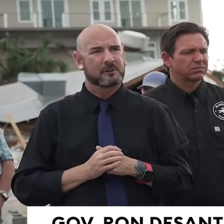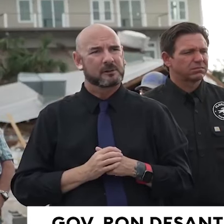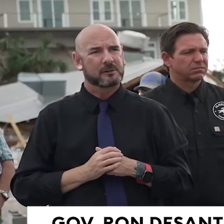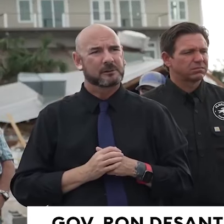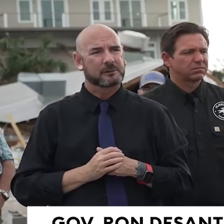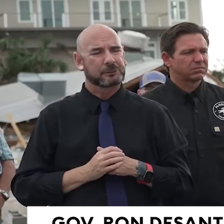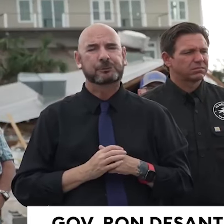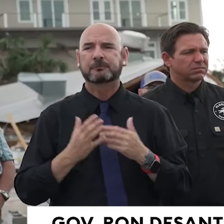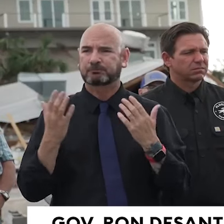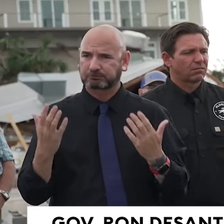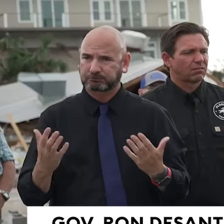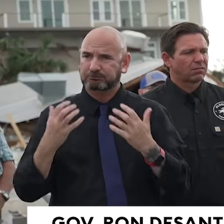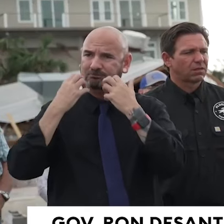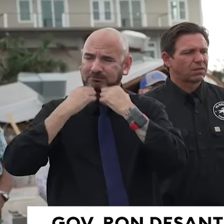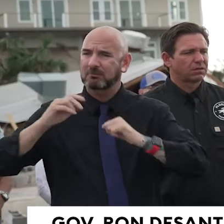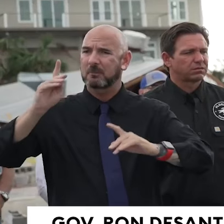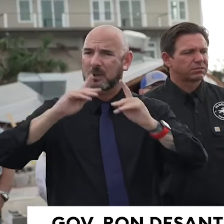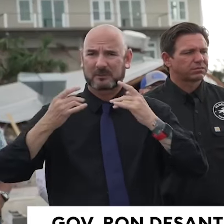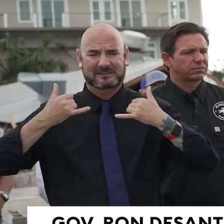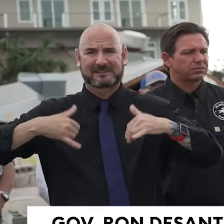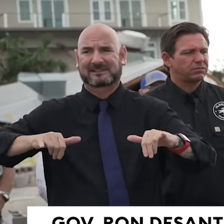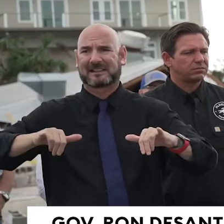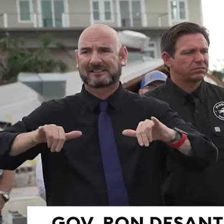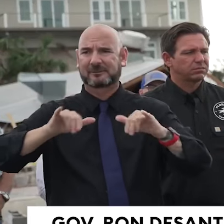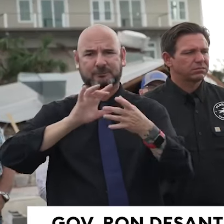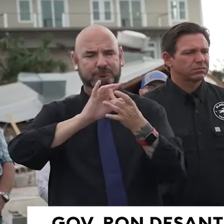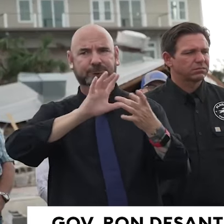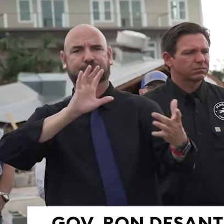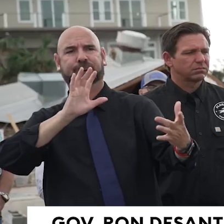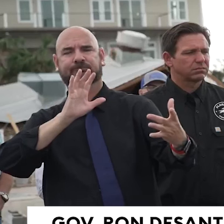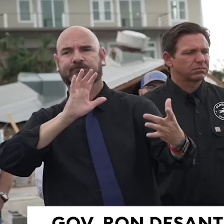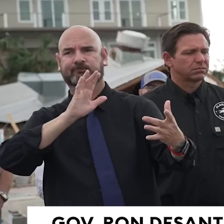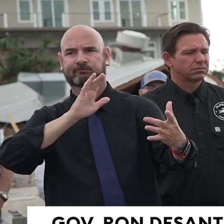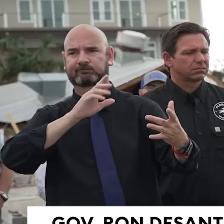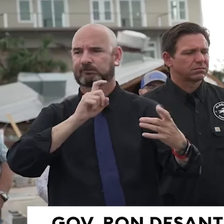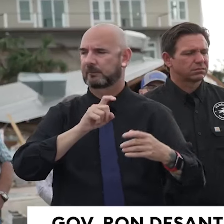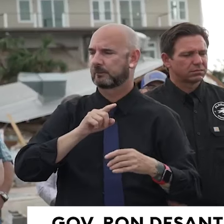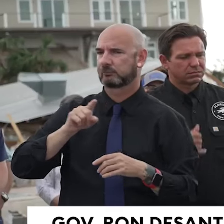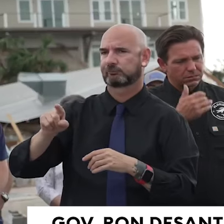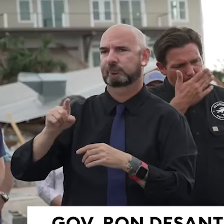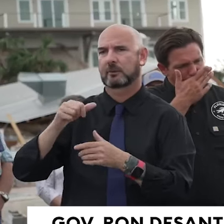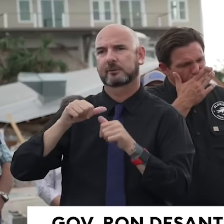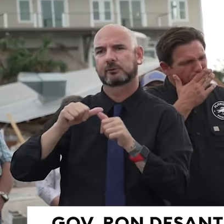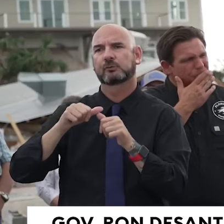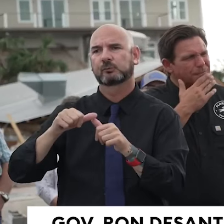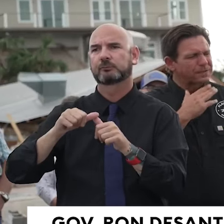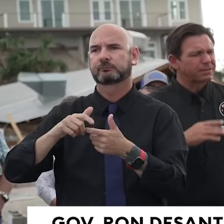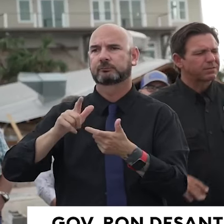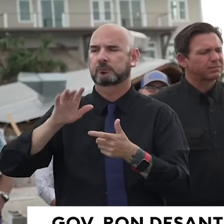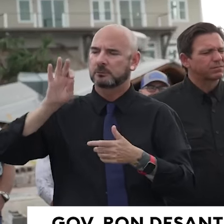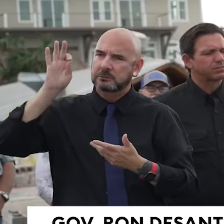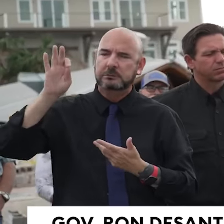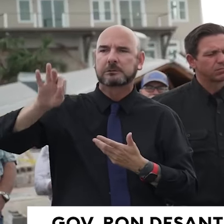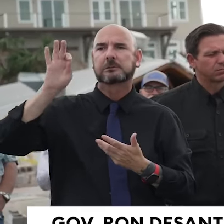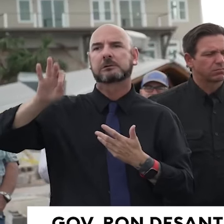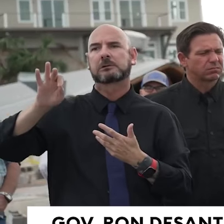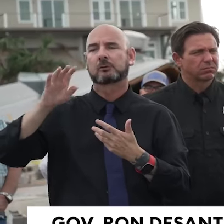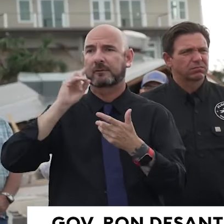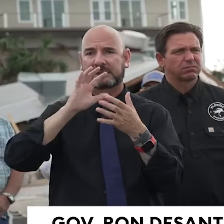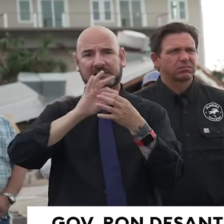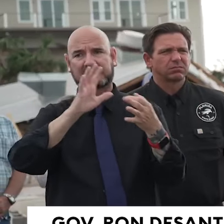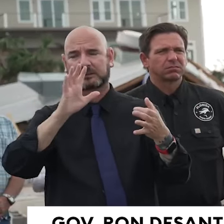Many loved ones are still disconnected, and we want to continue to preach. If you're disconnected and you need to